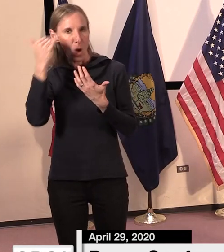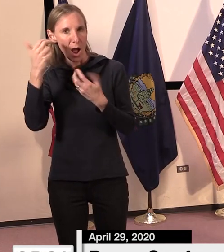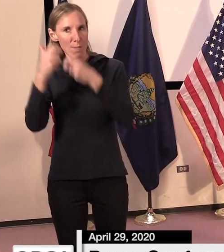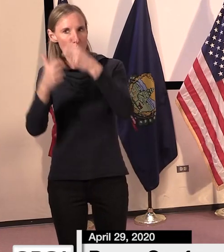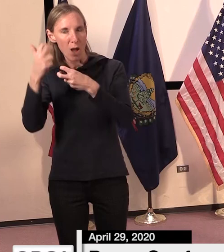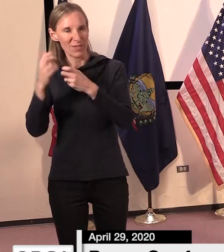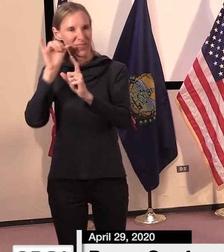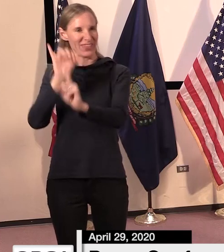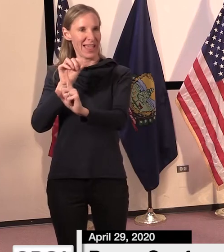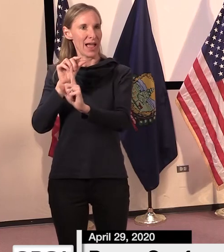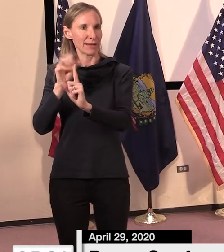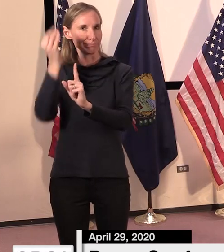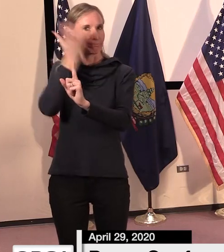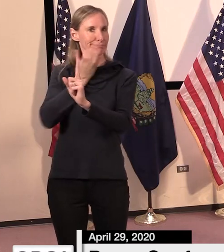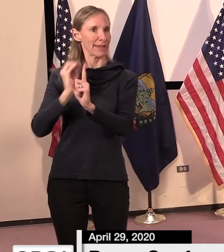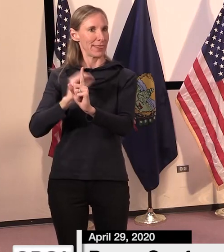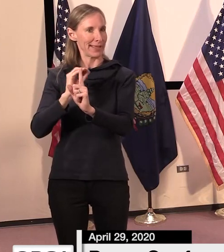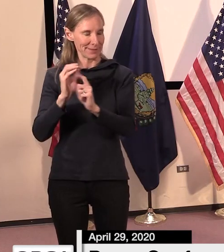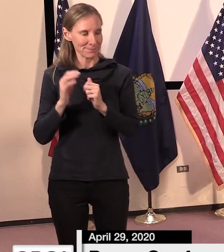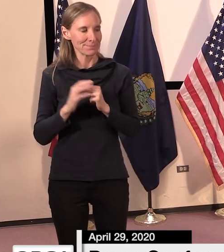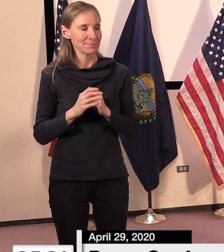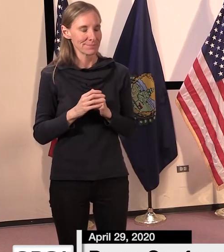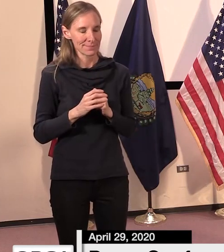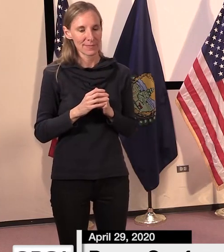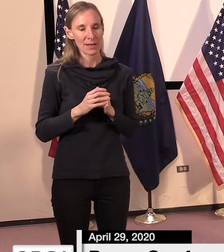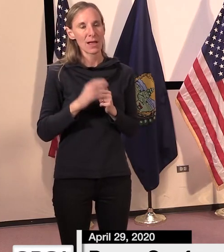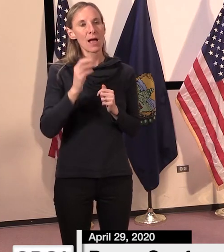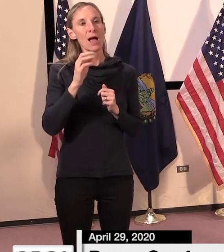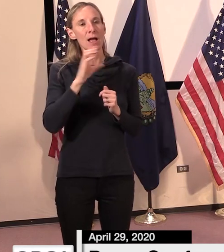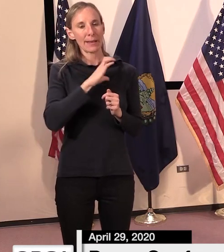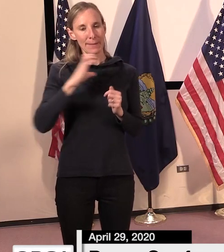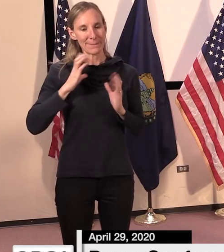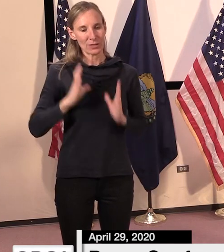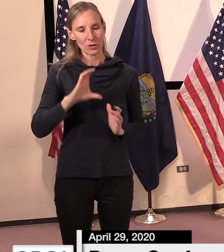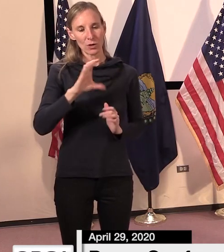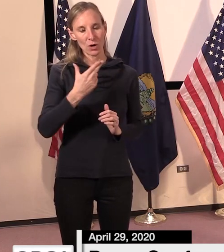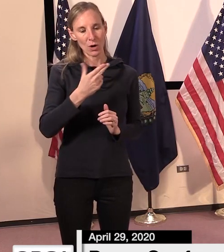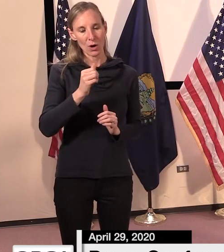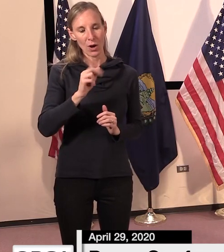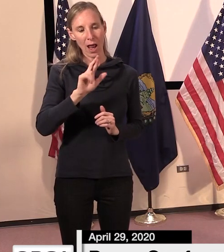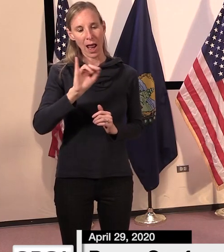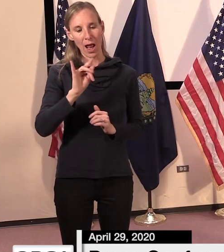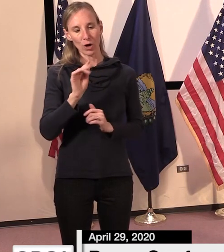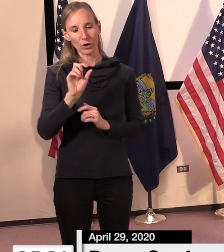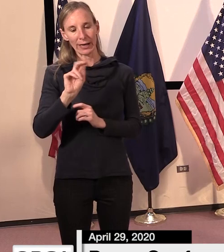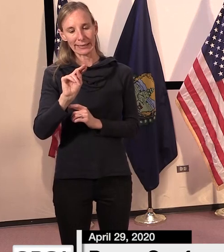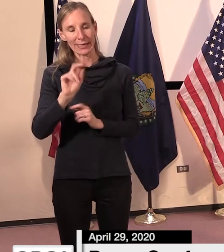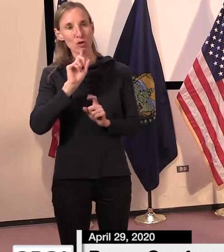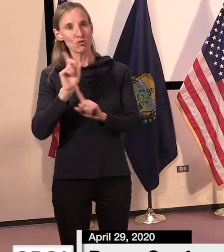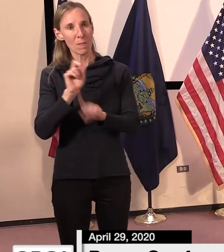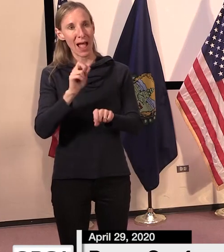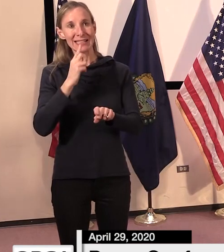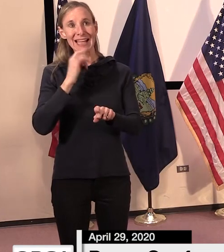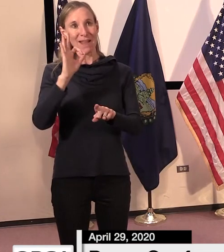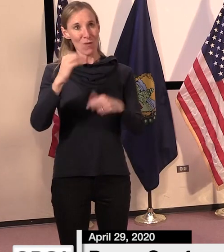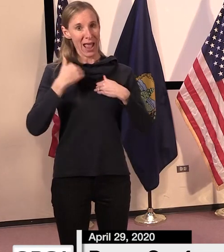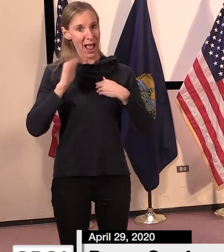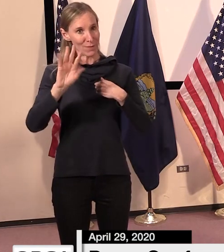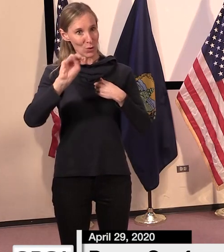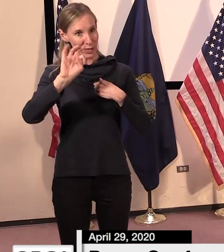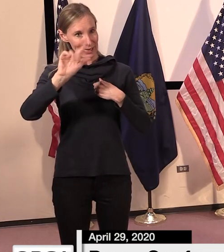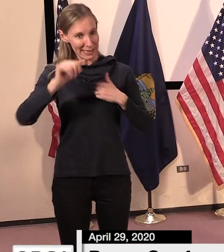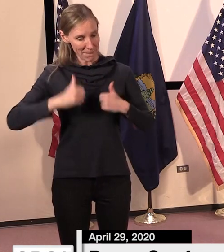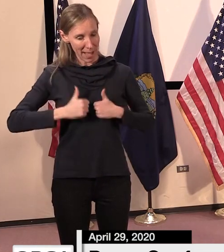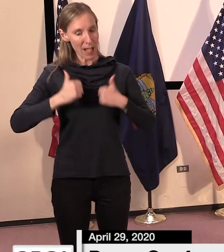we have sent information to those people that we have email addresses for with regards to when they